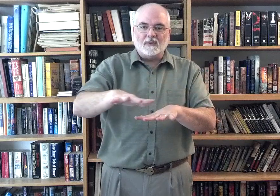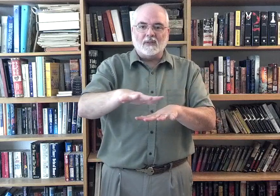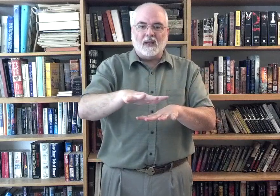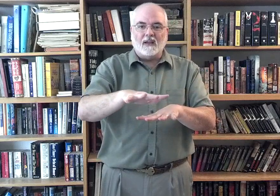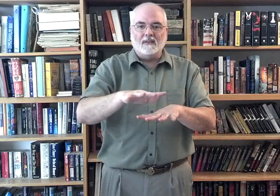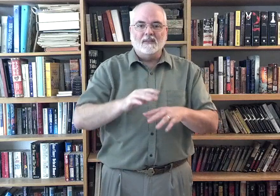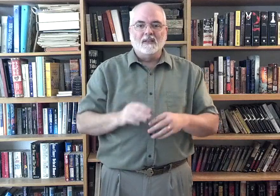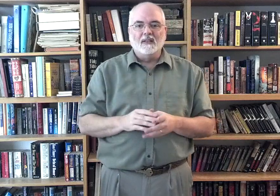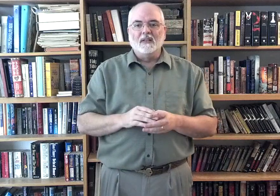okay?